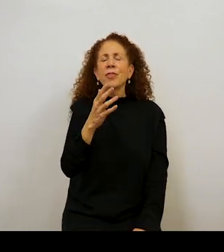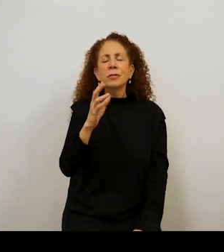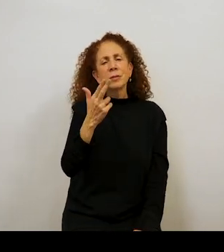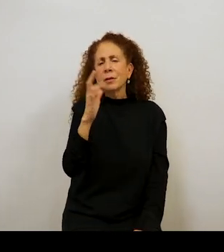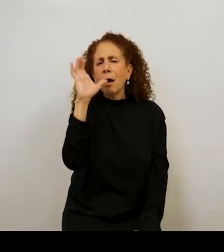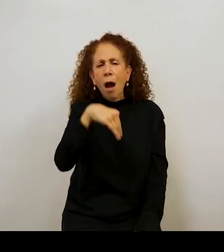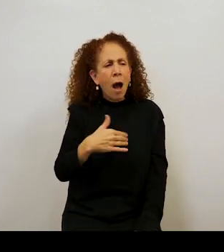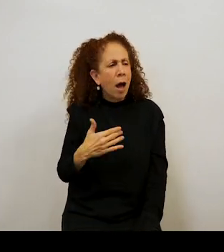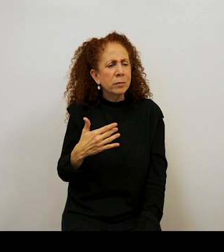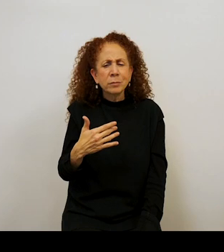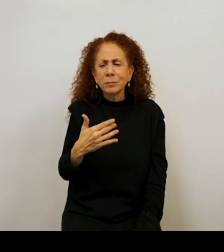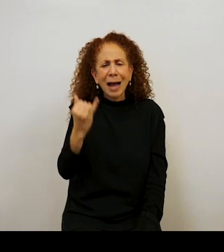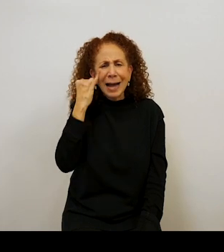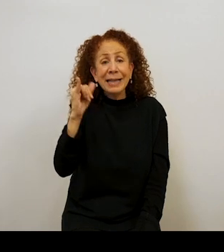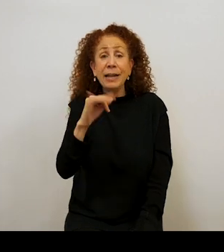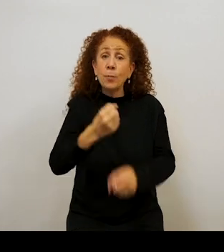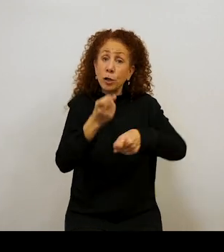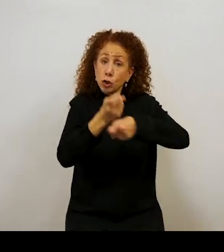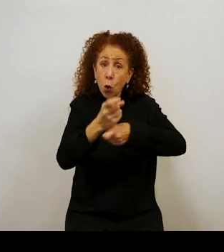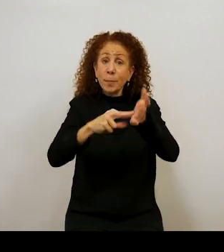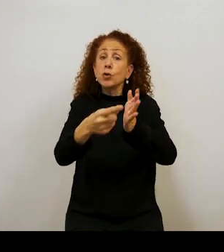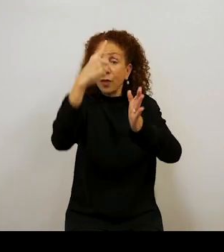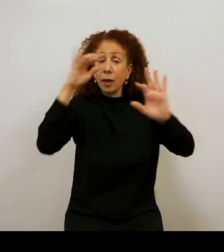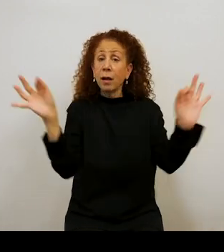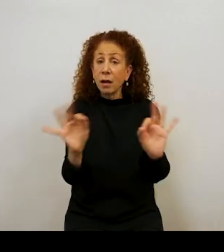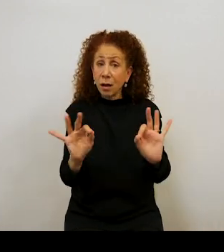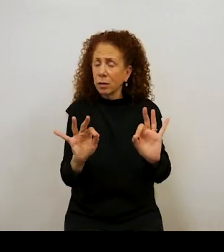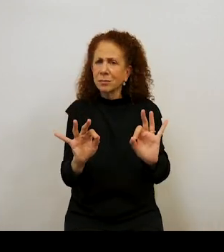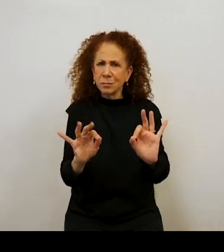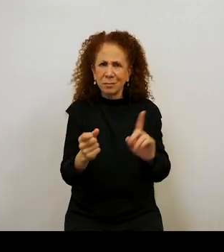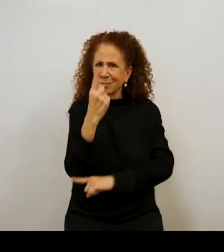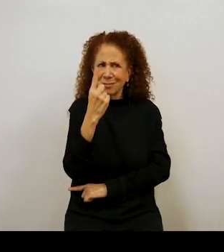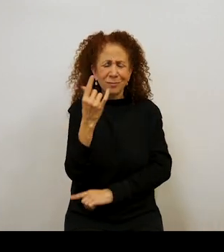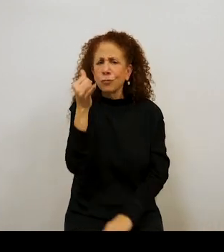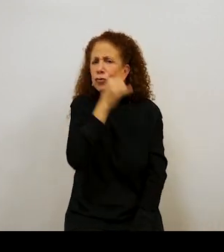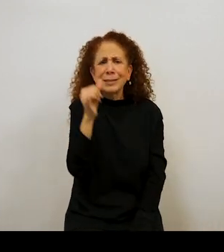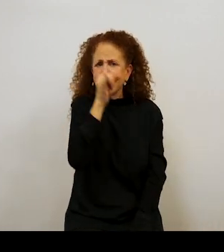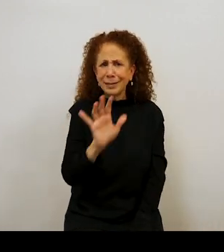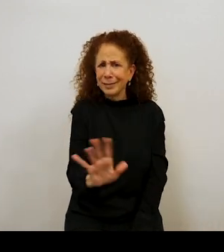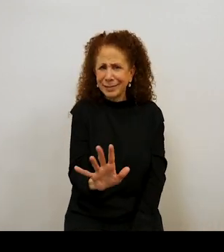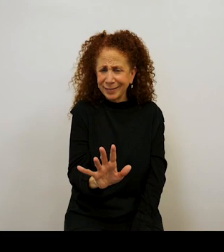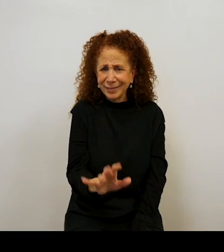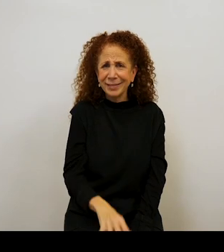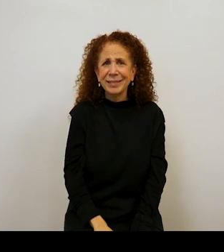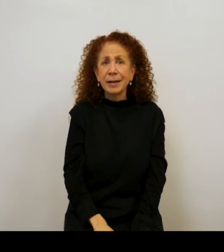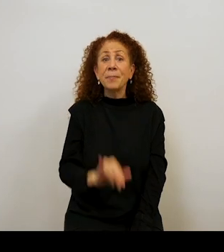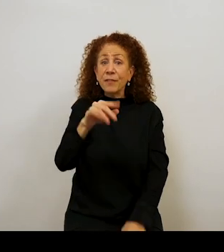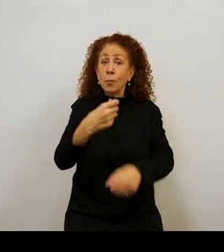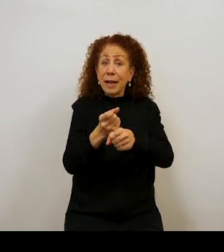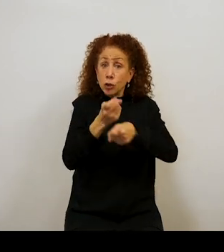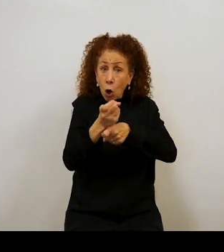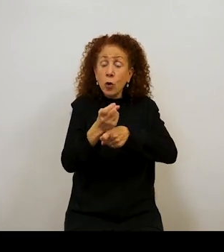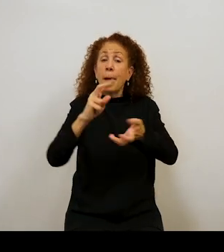notion that if you are making a joke, it means you're taking something lightly, which is the most ridiculous idea I've ever heard. If you're making a